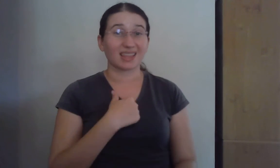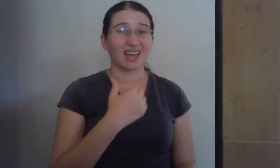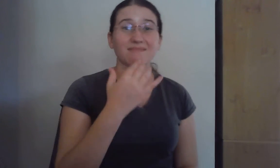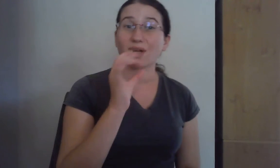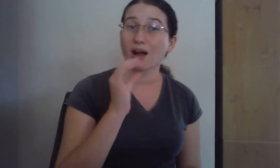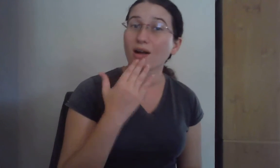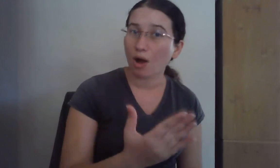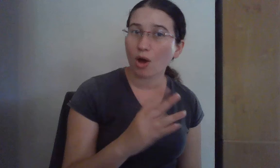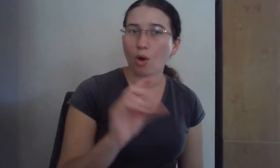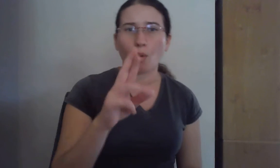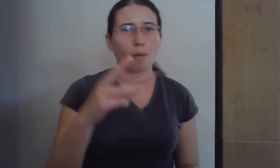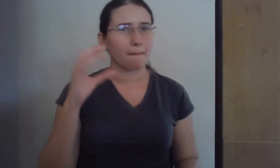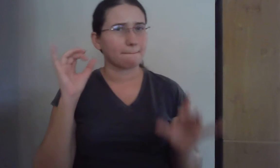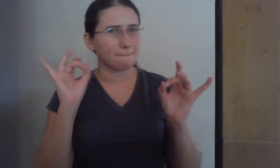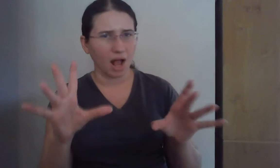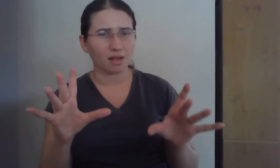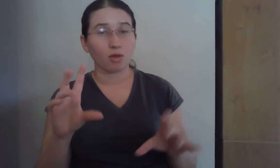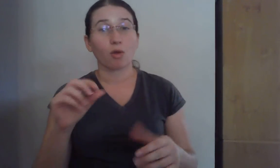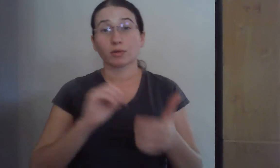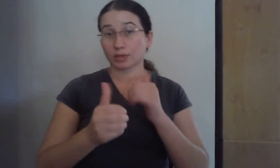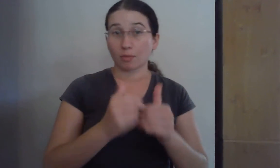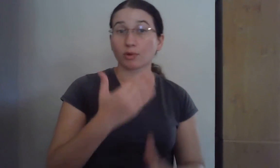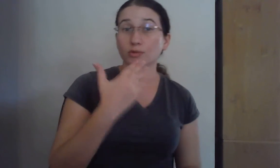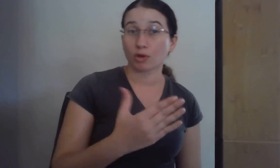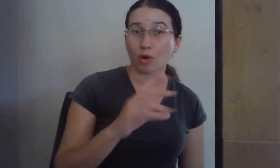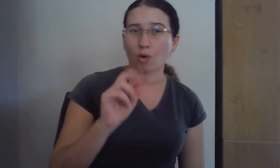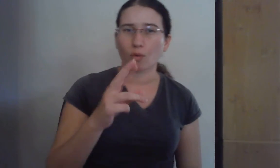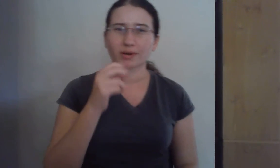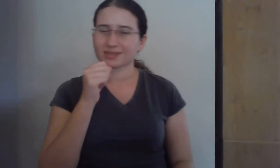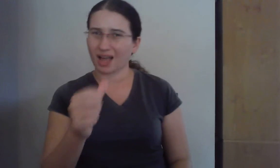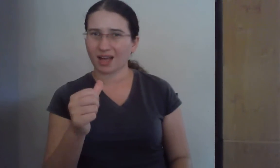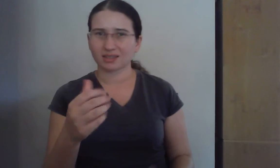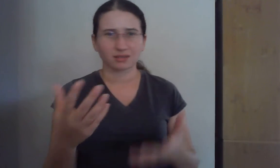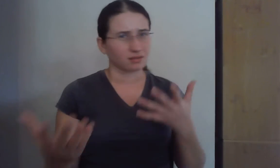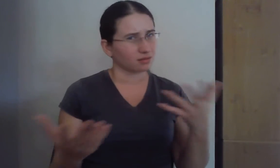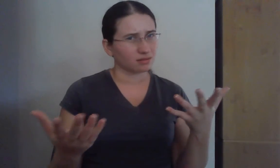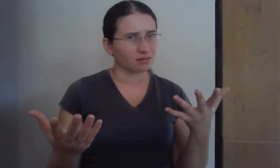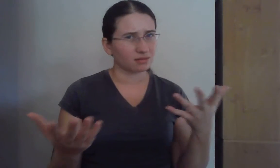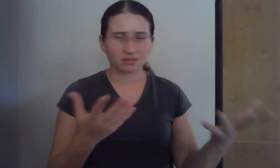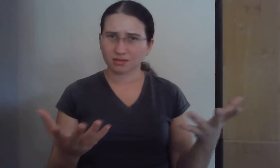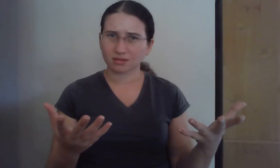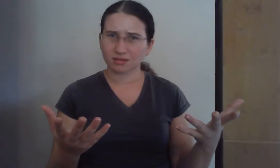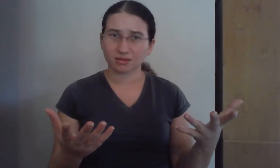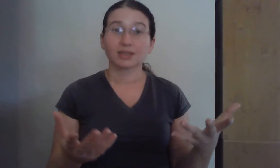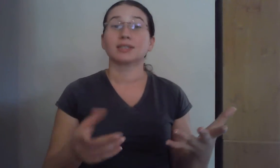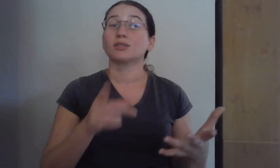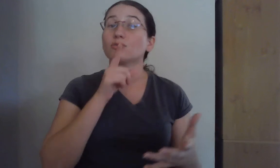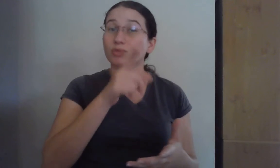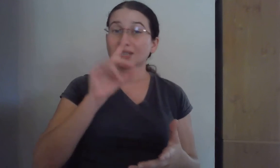it, good at sports or not? It seems a big one.